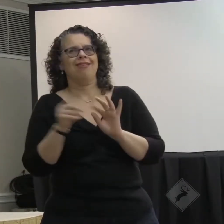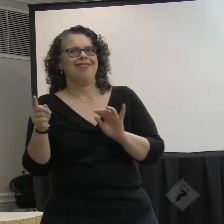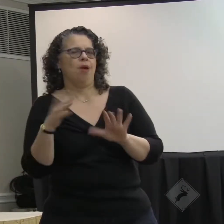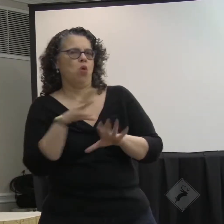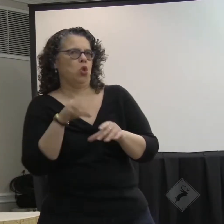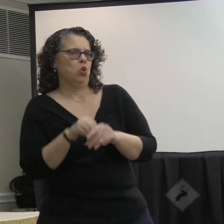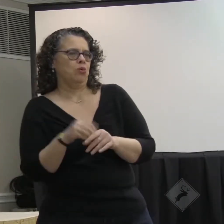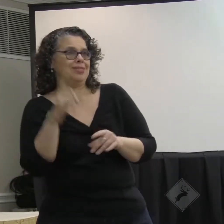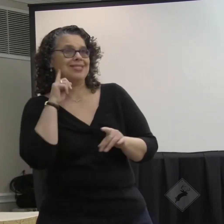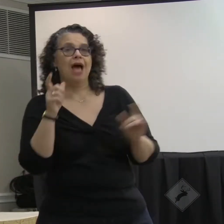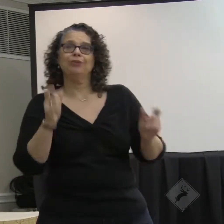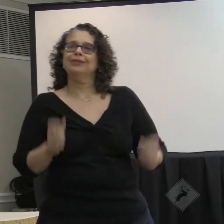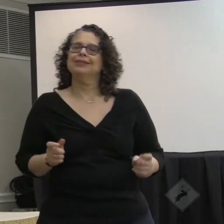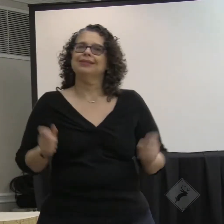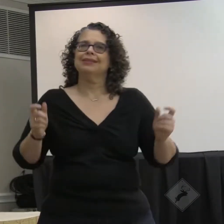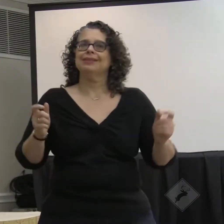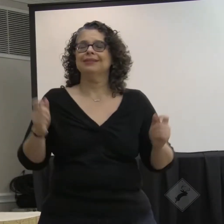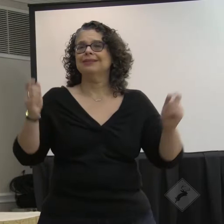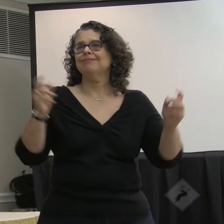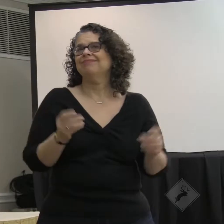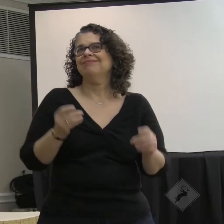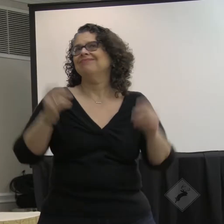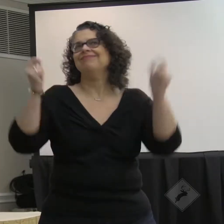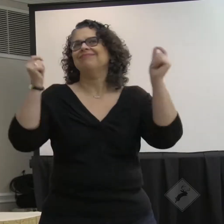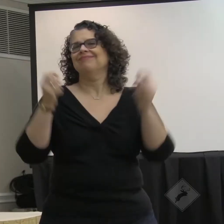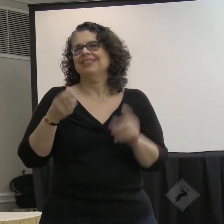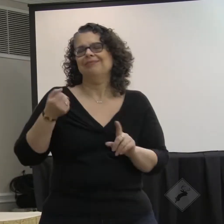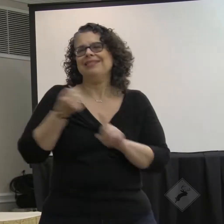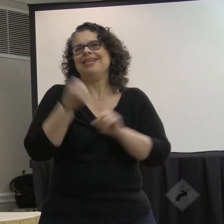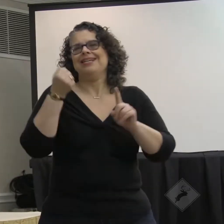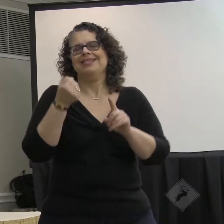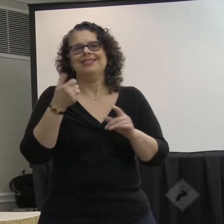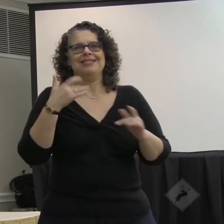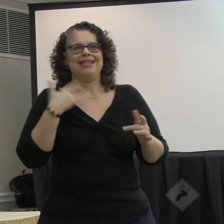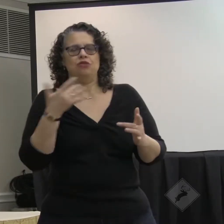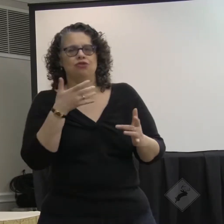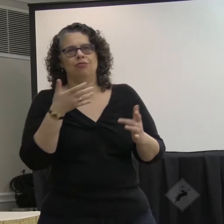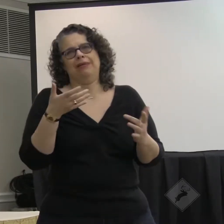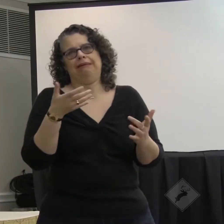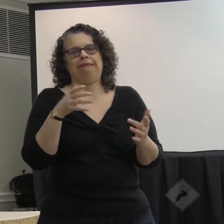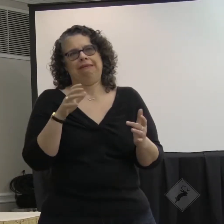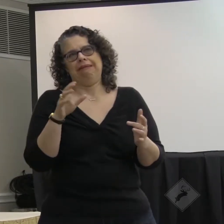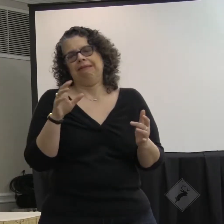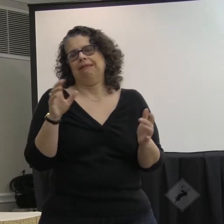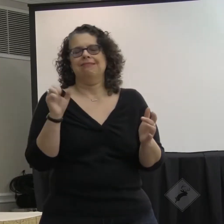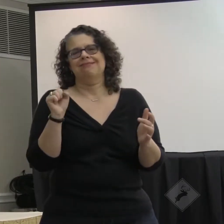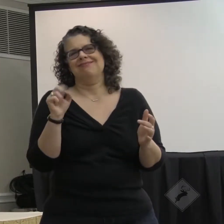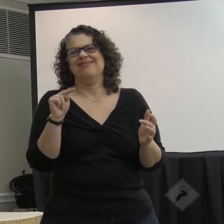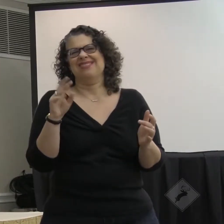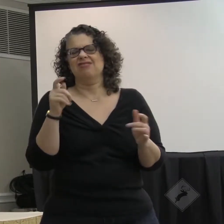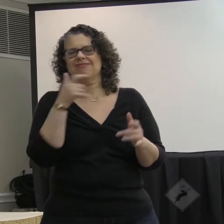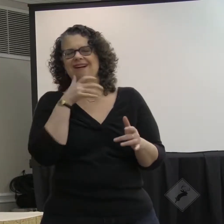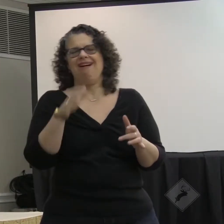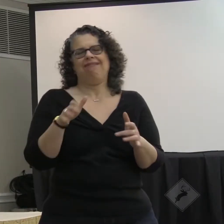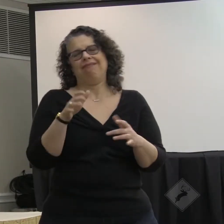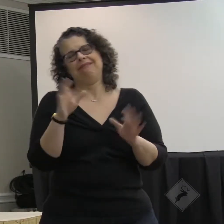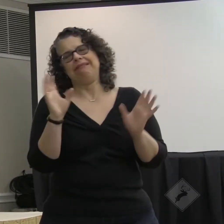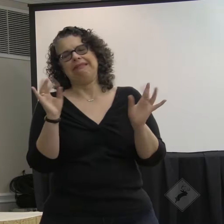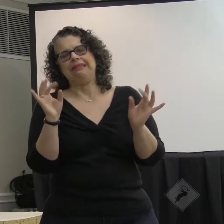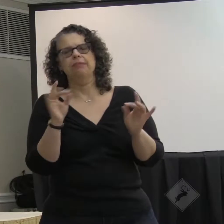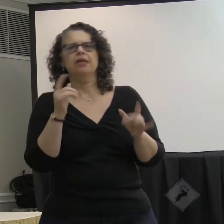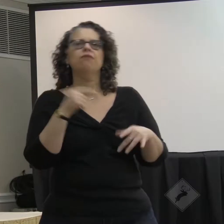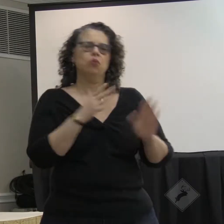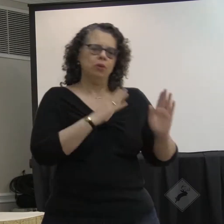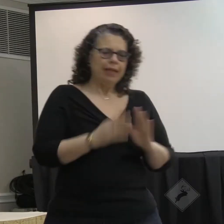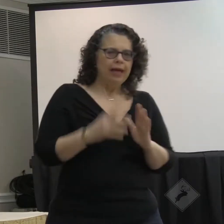it sounds spontaneous. It usually has something a little bit more sensational in it. But if you stick to your sound bites, the things that